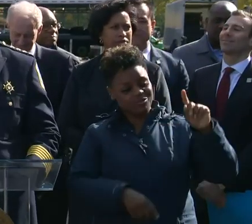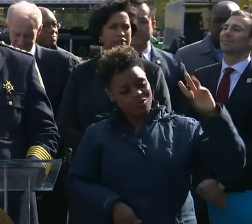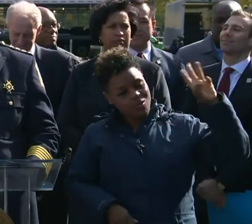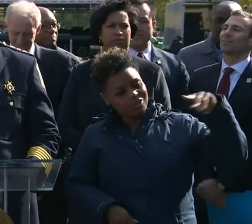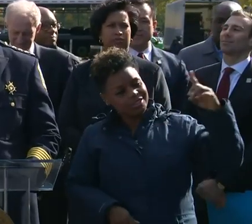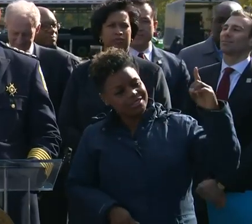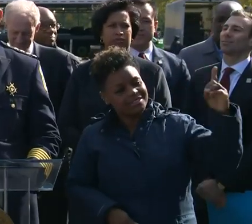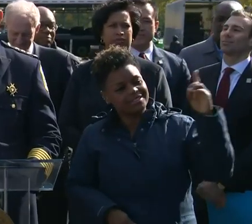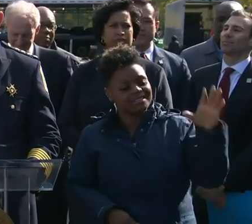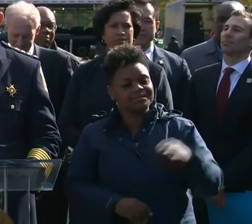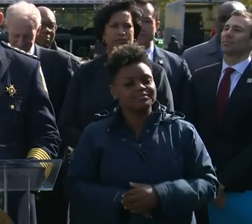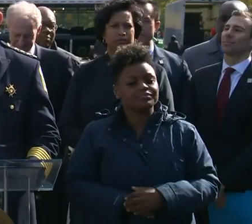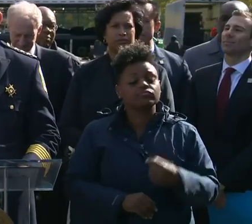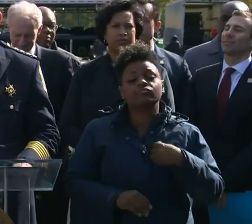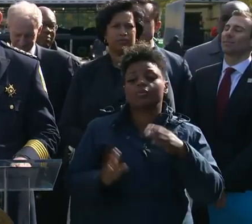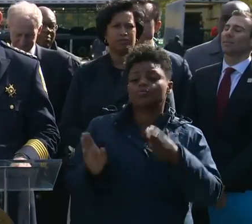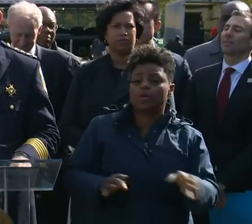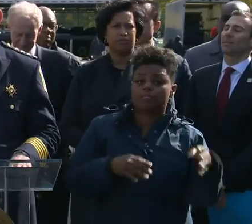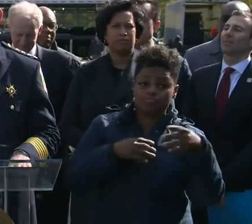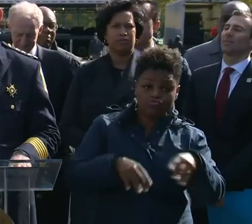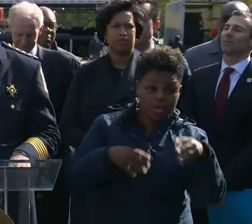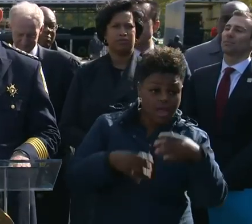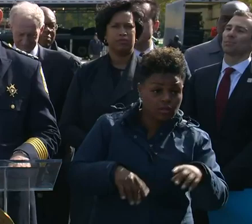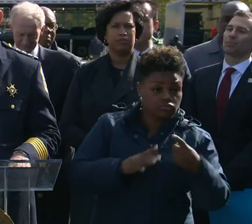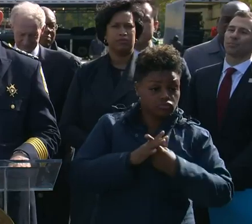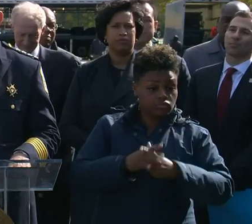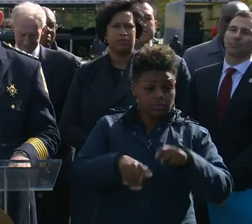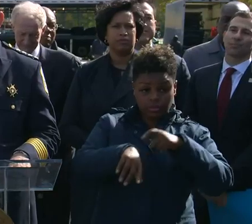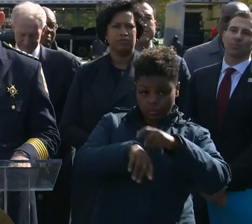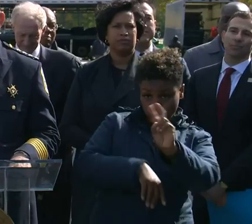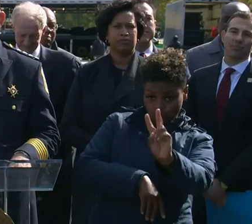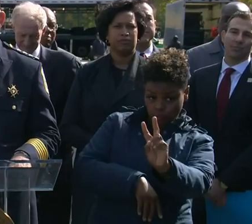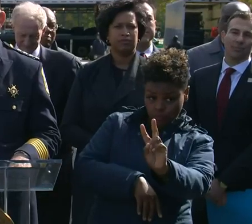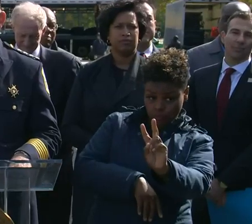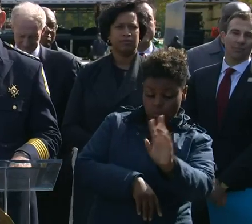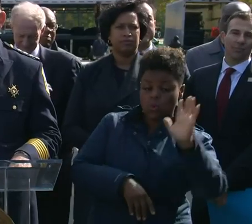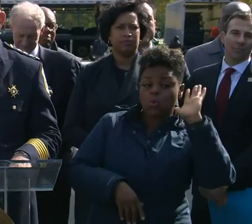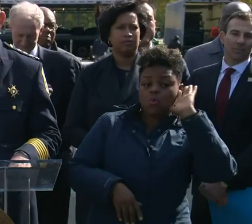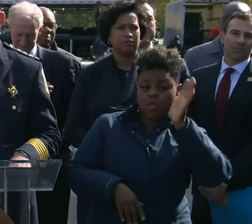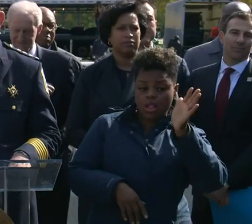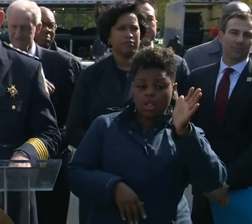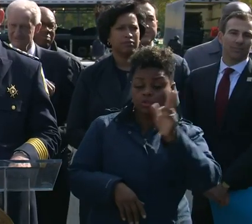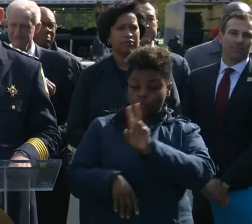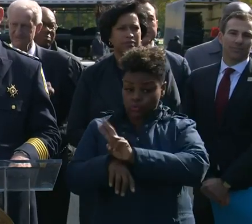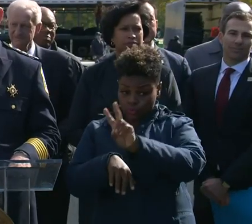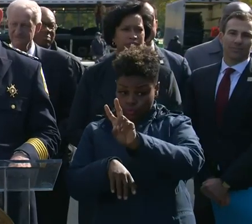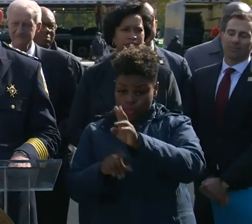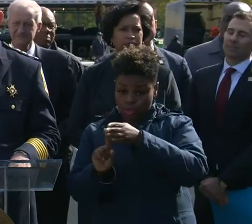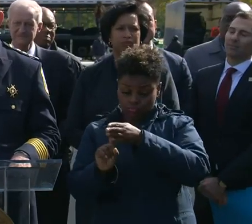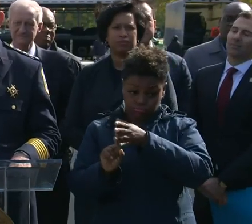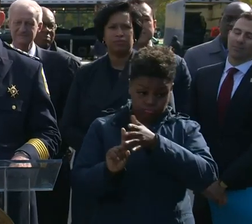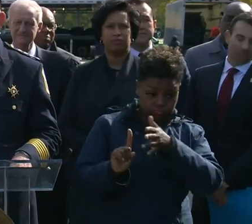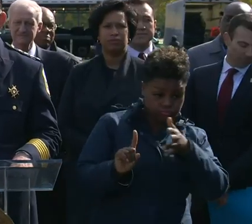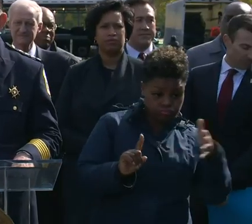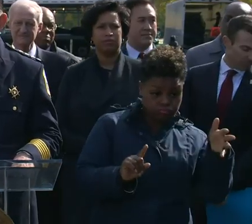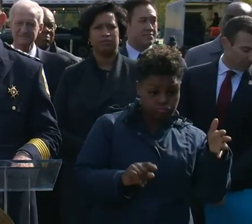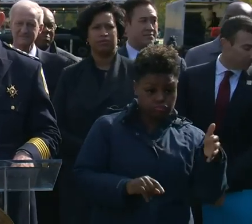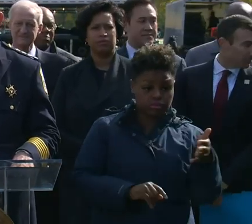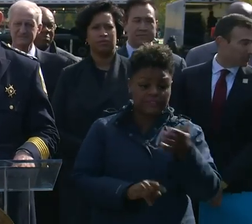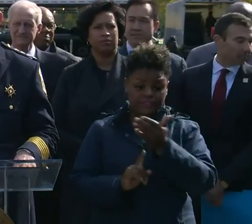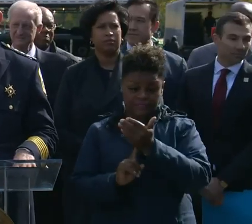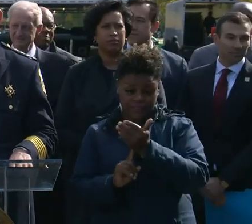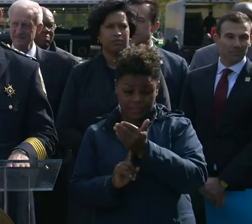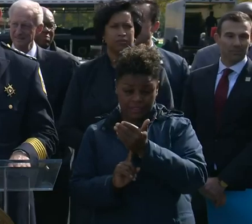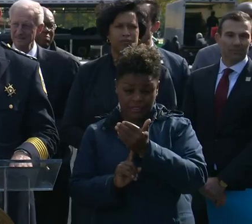The parade will begin at 2 o'clock. It will run from 15th and Constitution. It will run eastbound